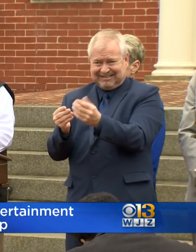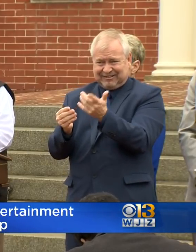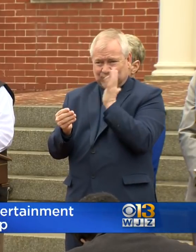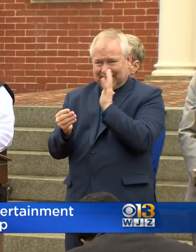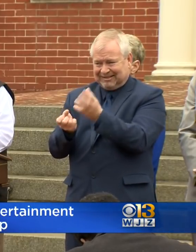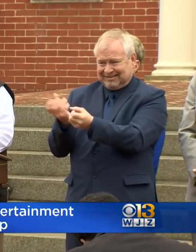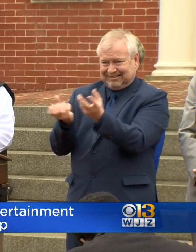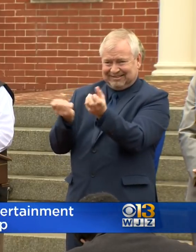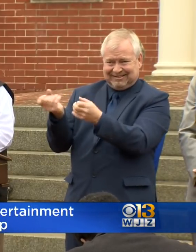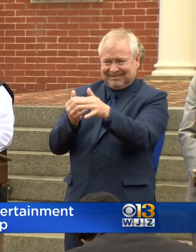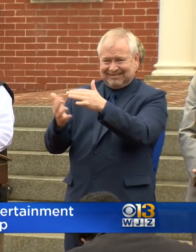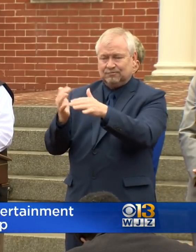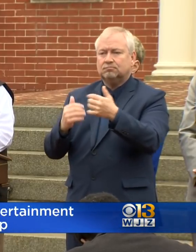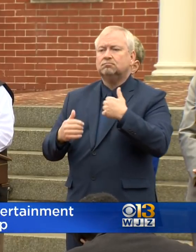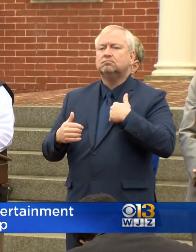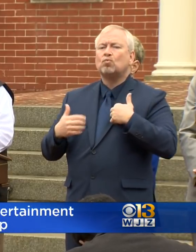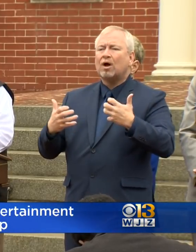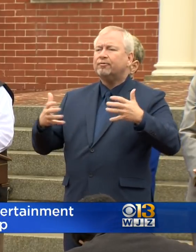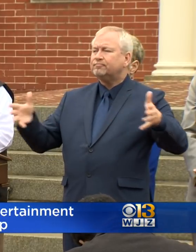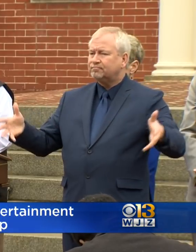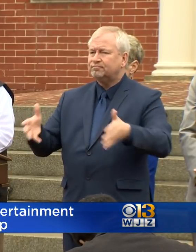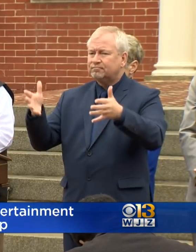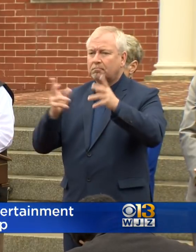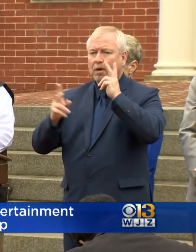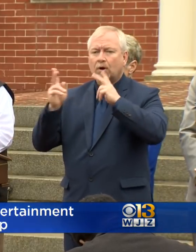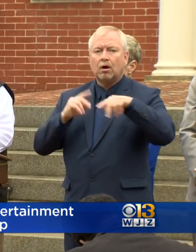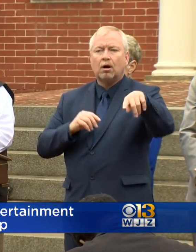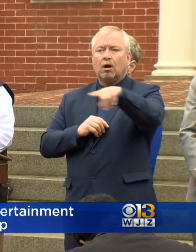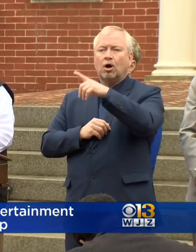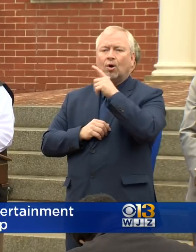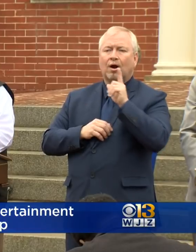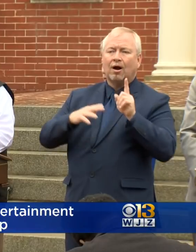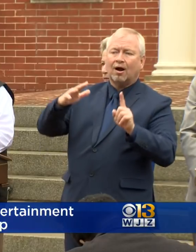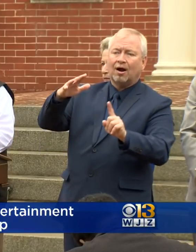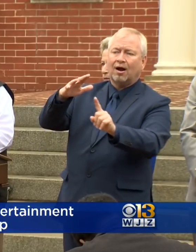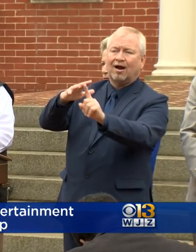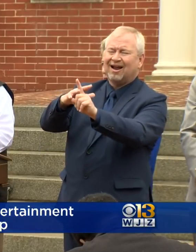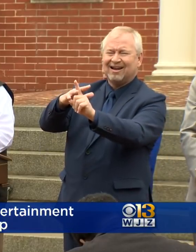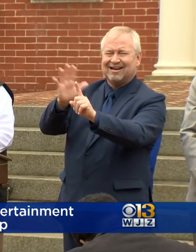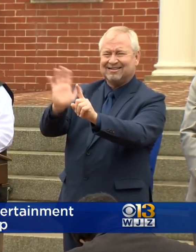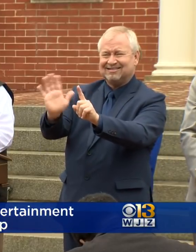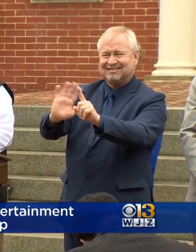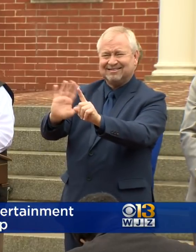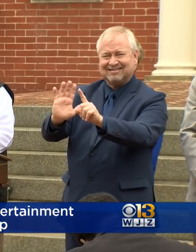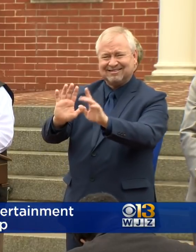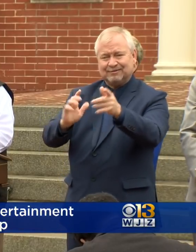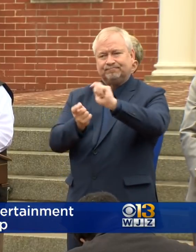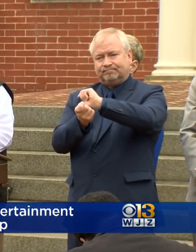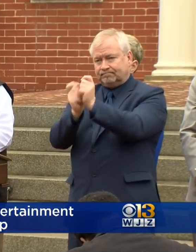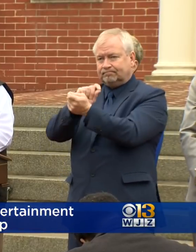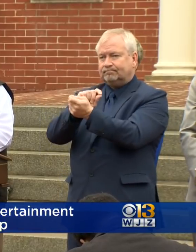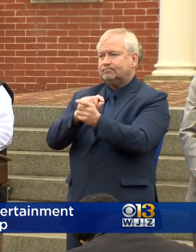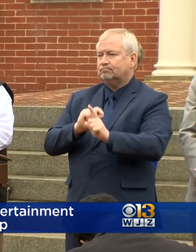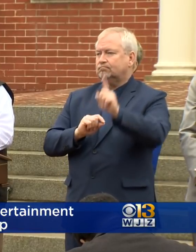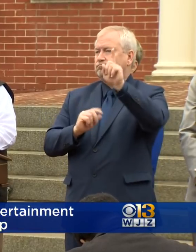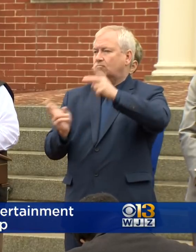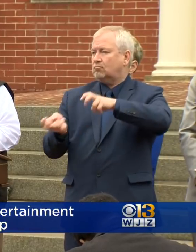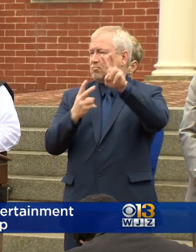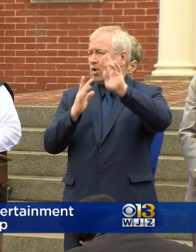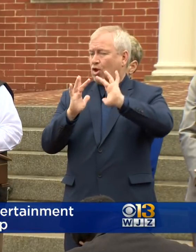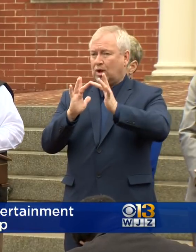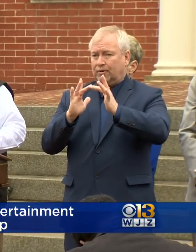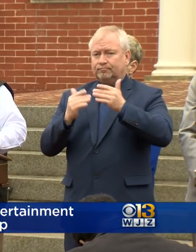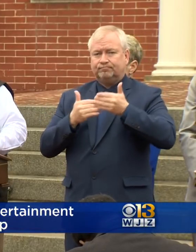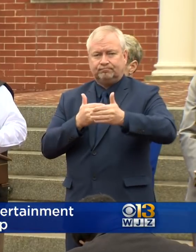they should encourage and discourage students from coming back to the campus and to take their courses online for the remainder